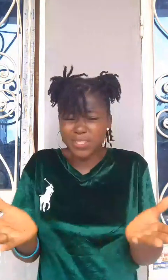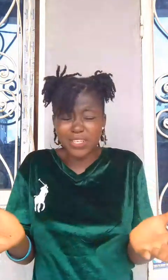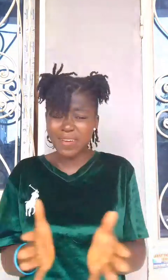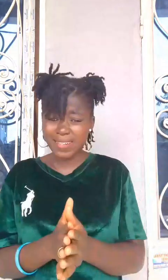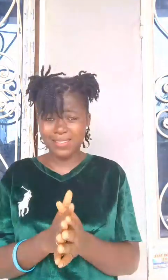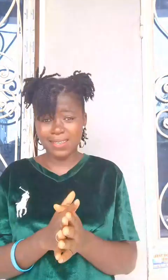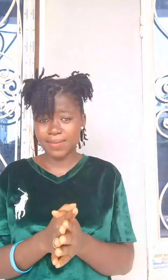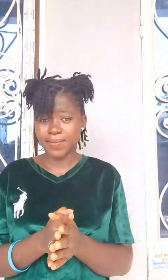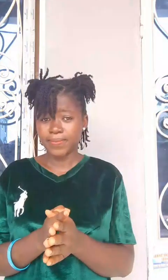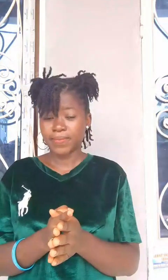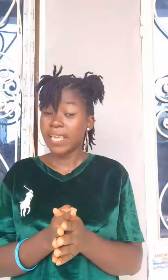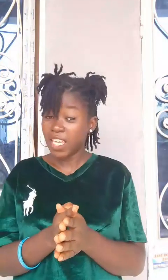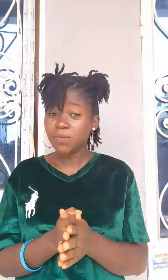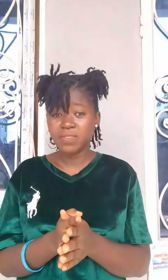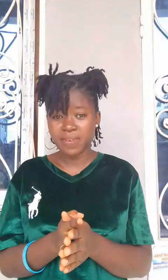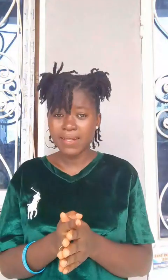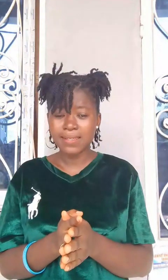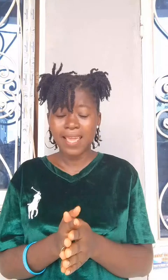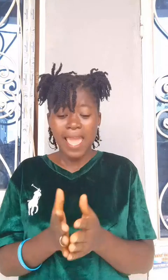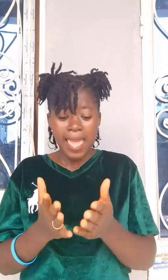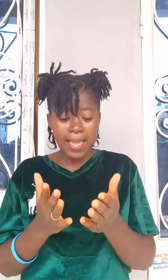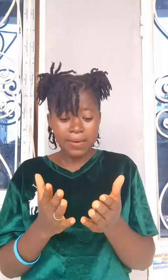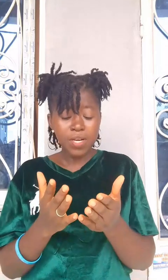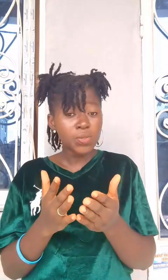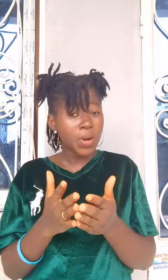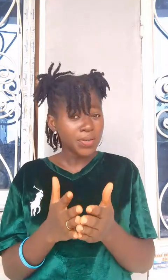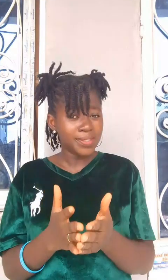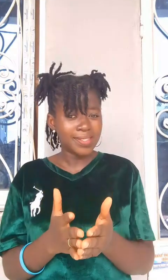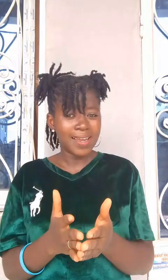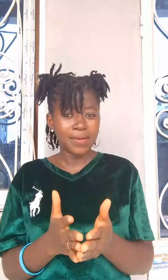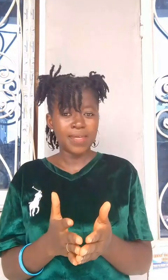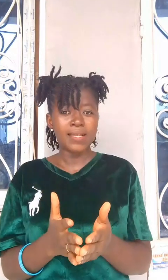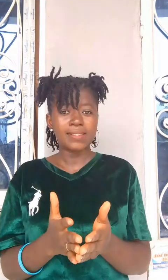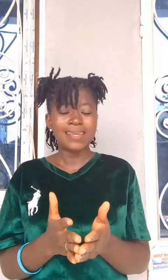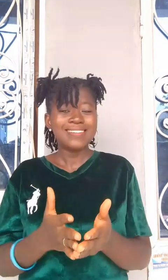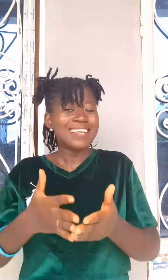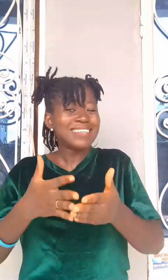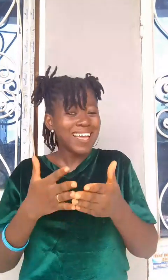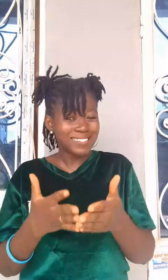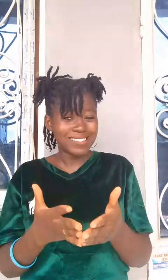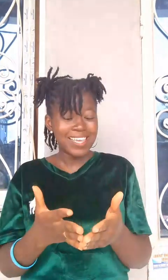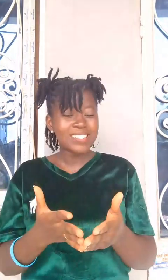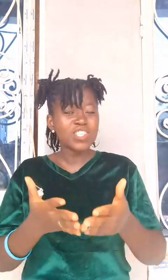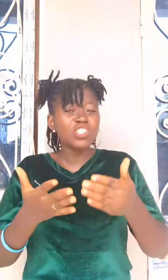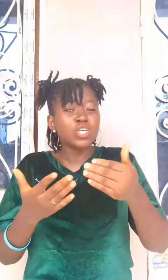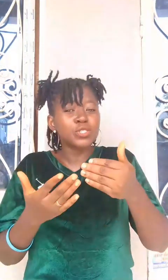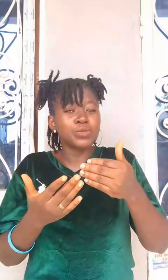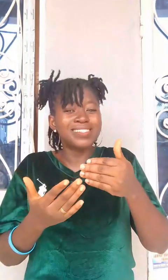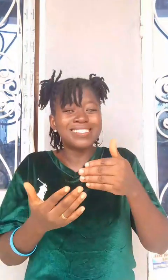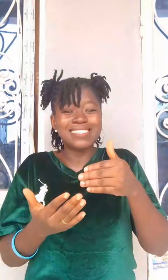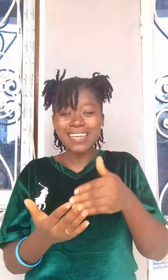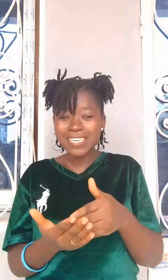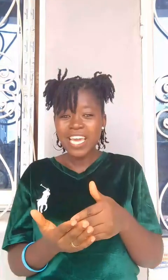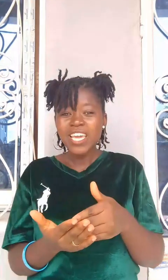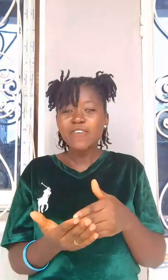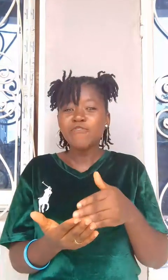take your vaccine, the HPV vaccine. And I want us to understand that the test is not just to dictate if